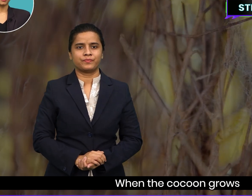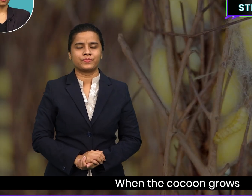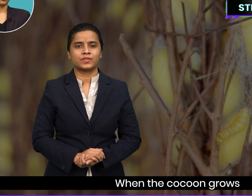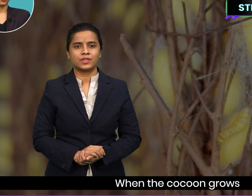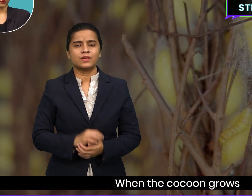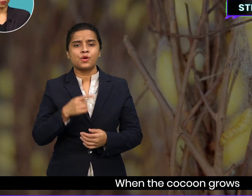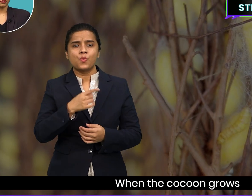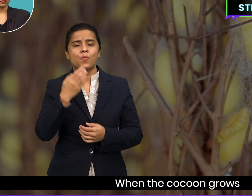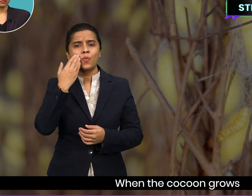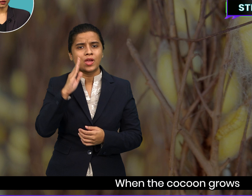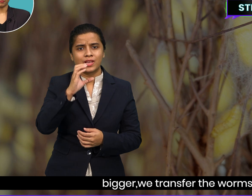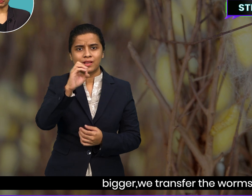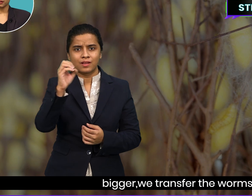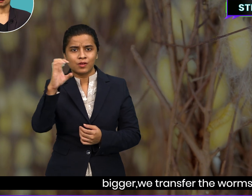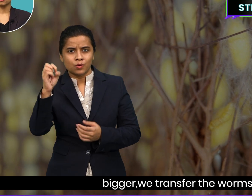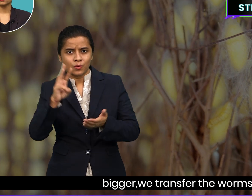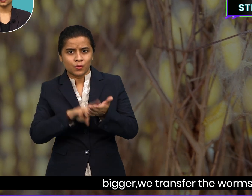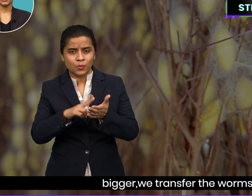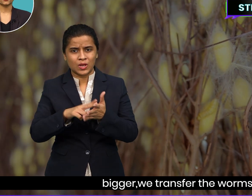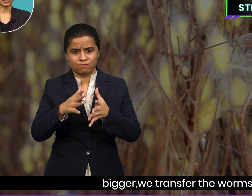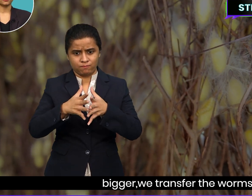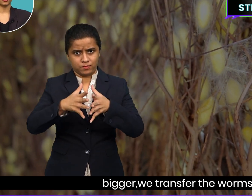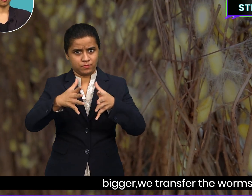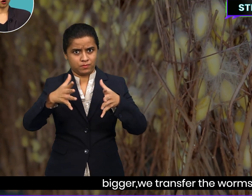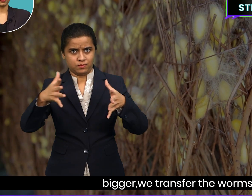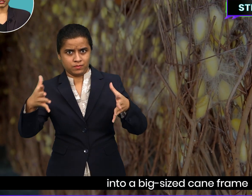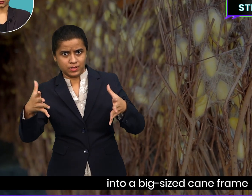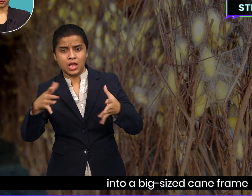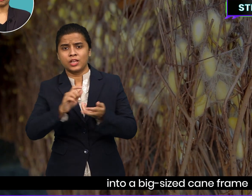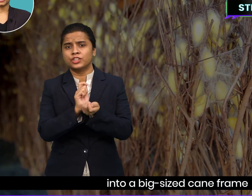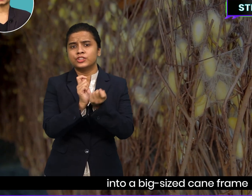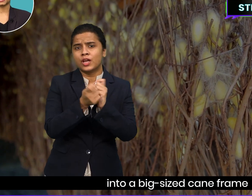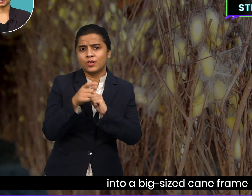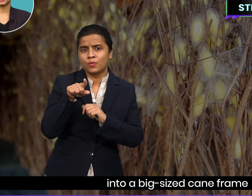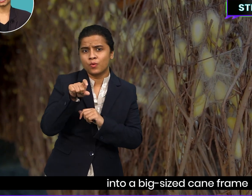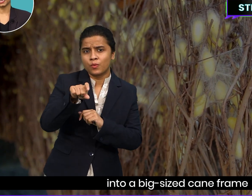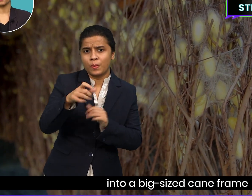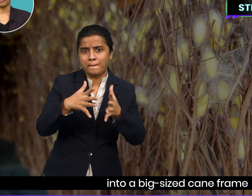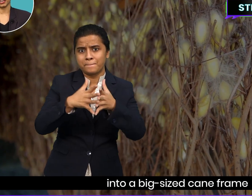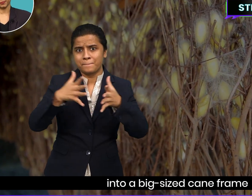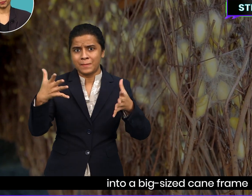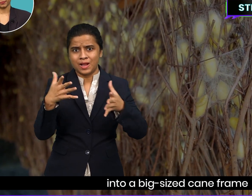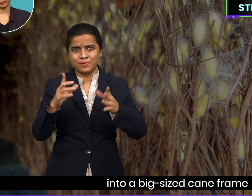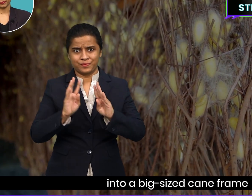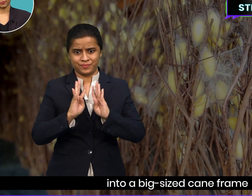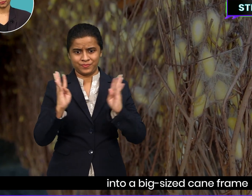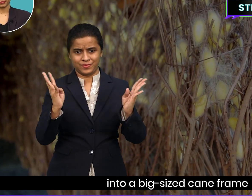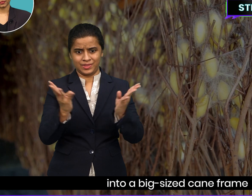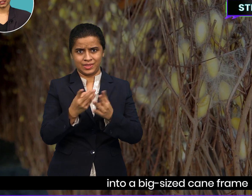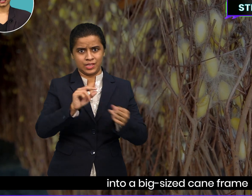When the cocoon grows bigger, it transfers the worms into a big-sized cane frame,